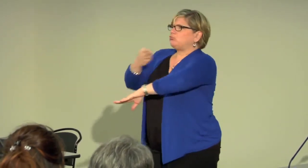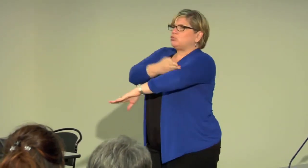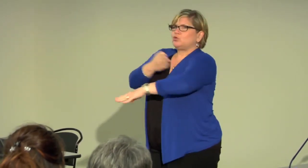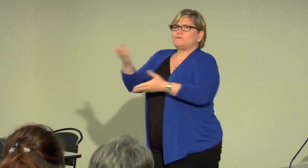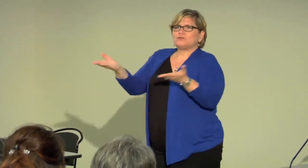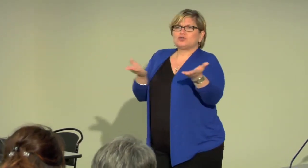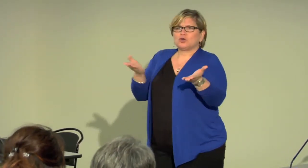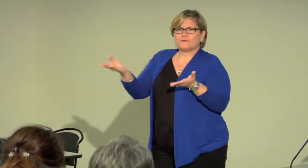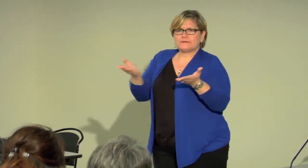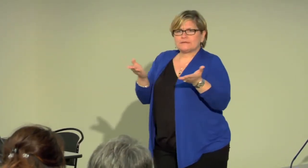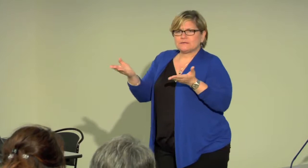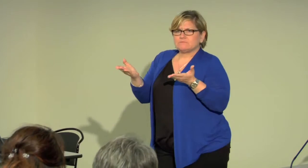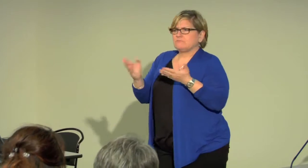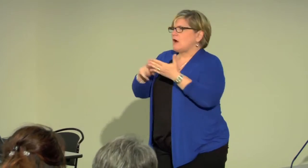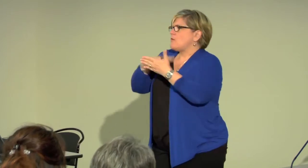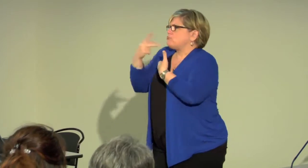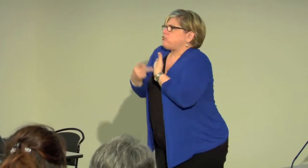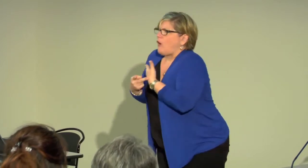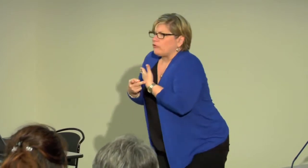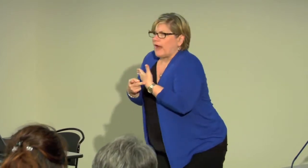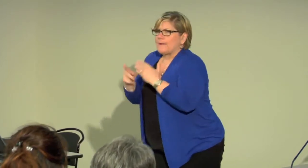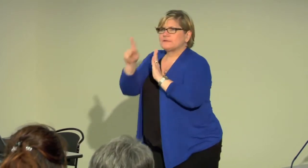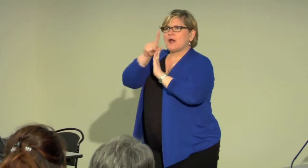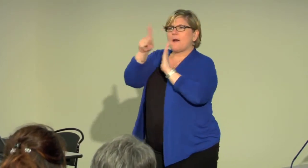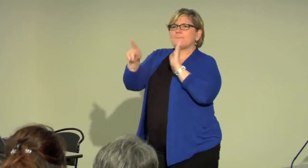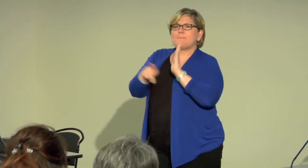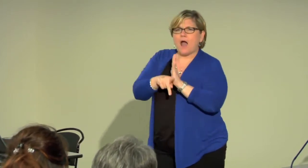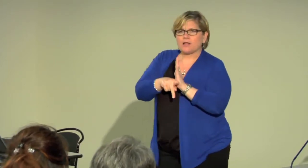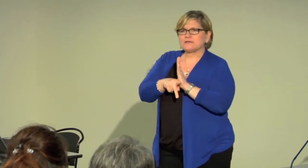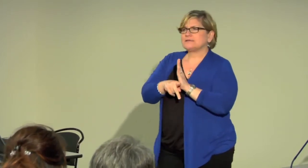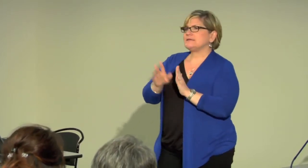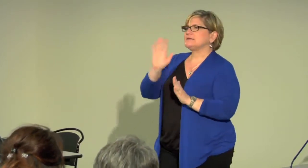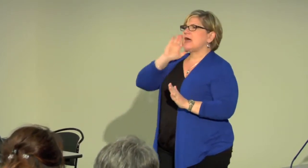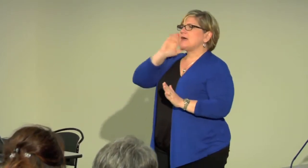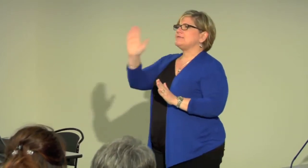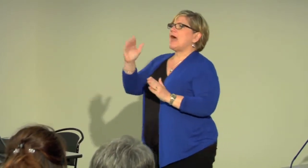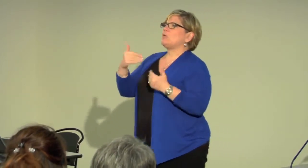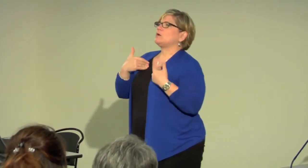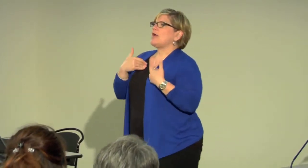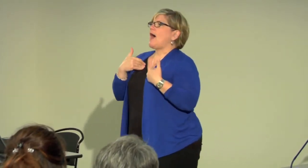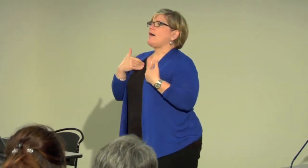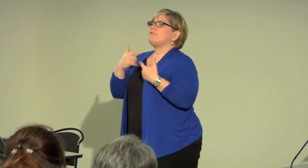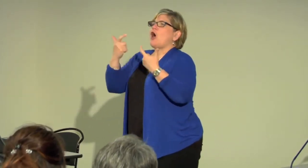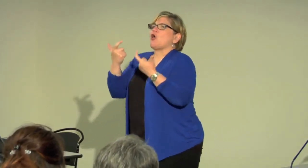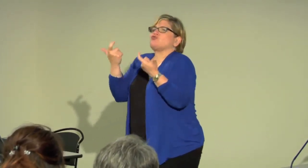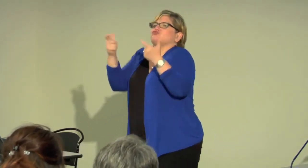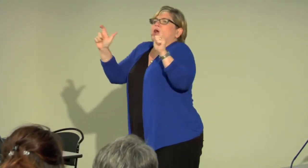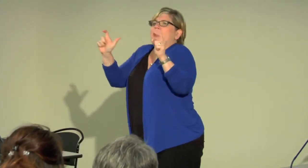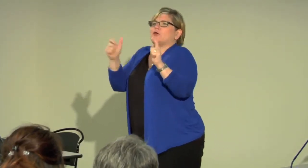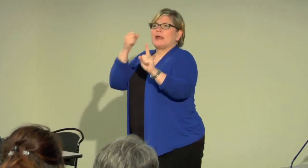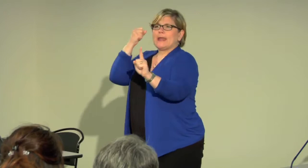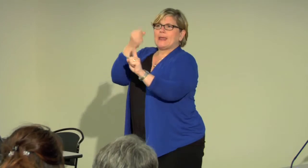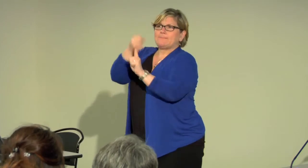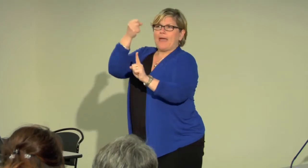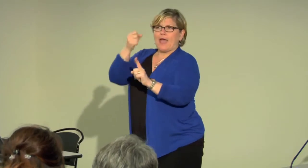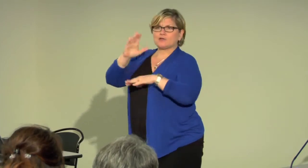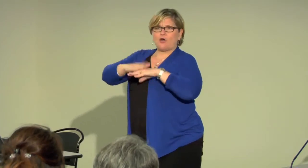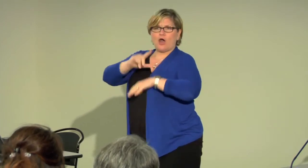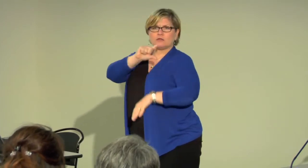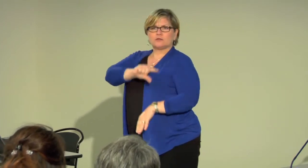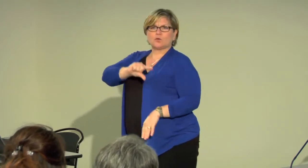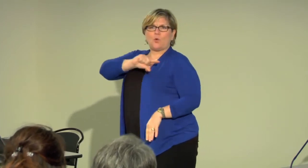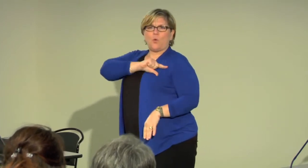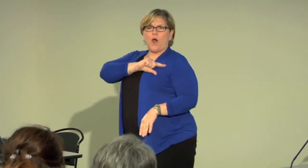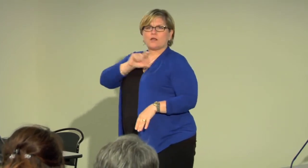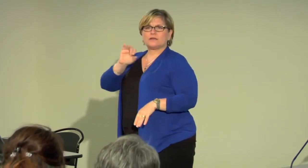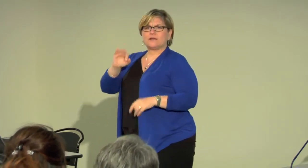discussions, and talked about how we can improve services and programming and policies, which then